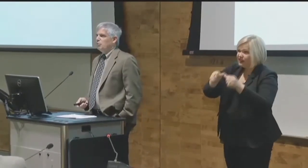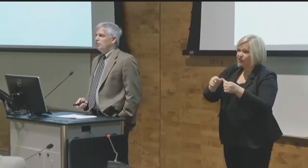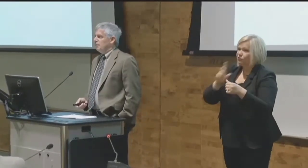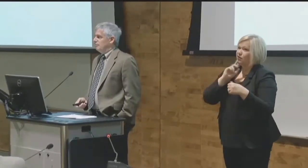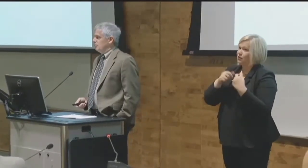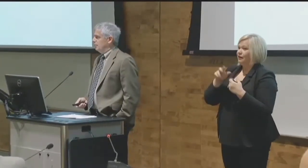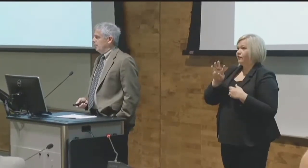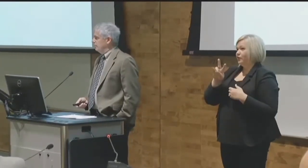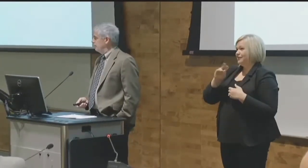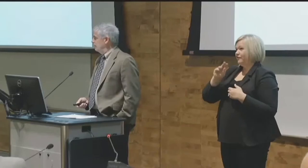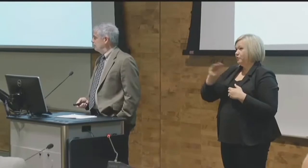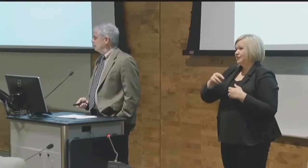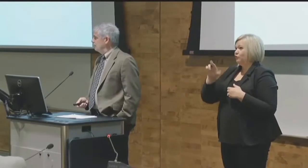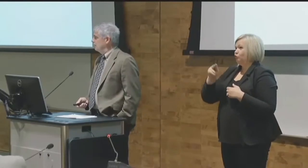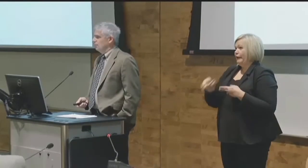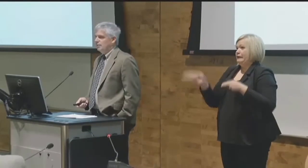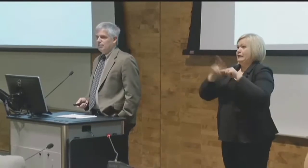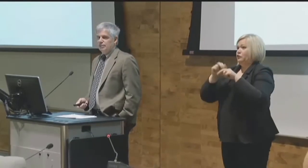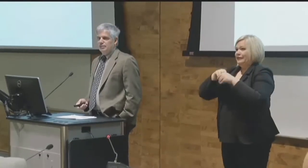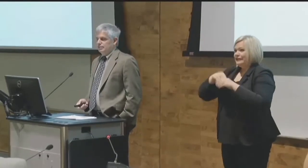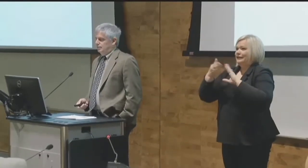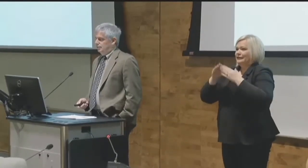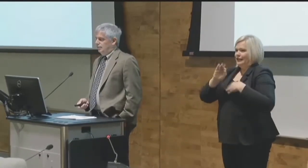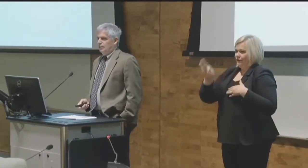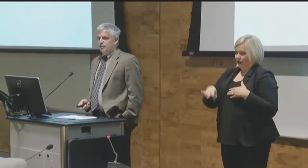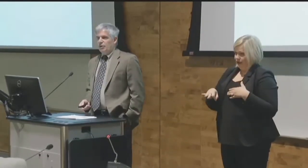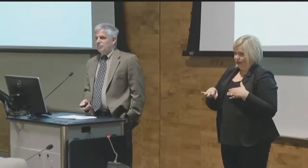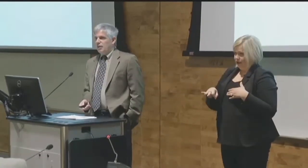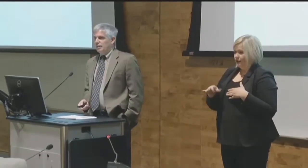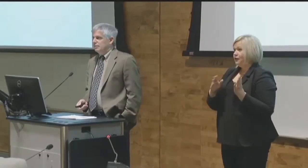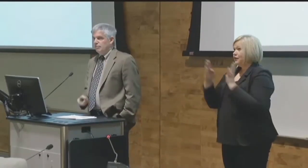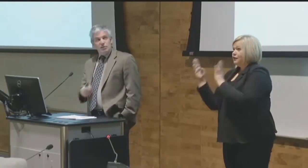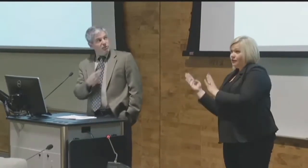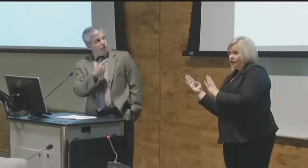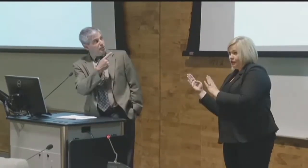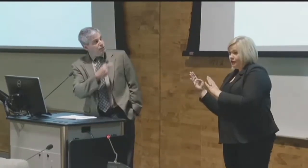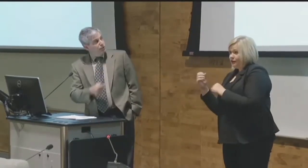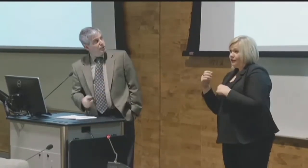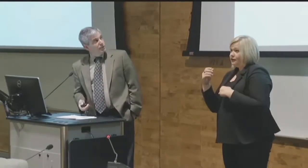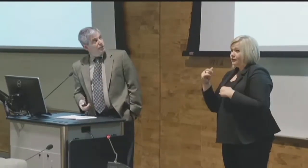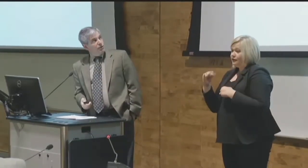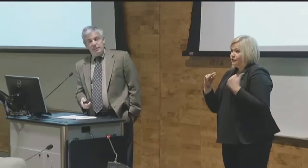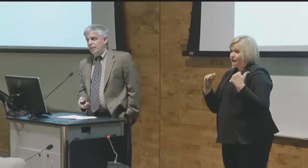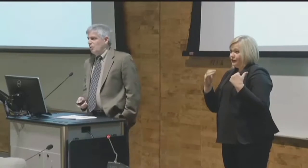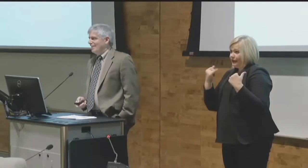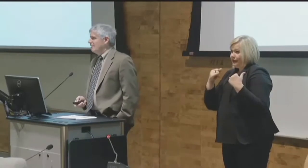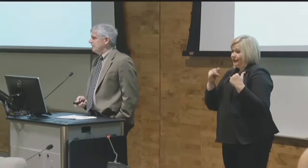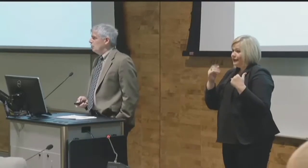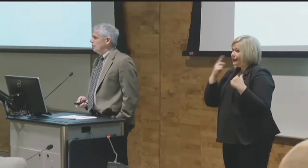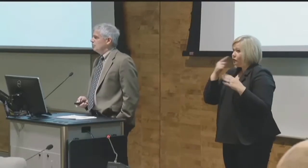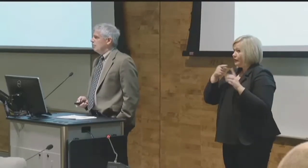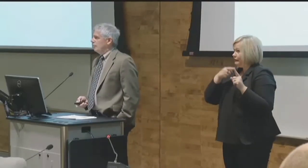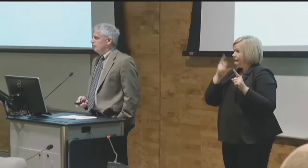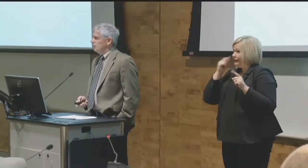at about a 47% rate increase within the city of Flint. On the right side, if we're able to go down there, we think